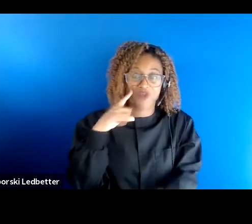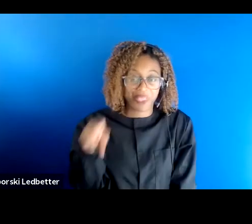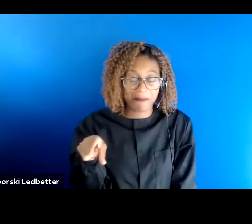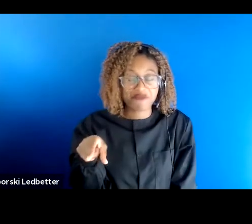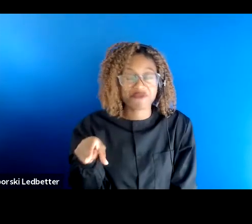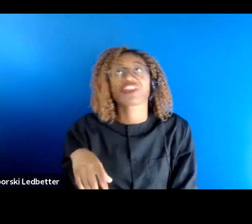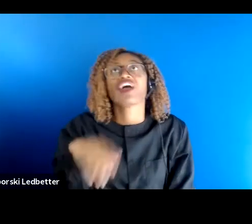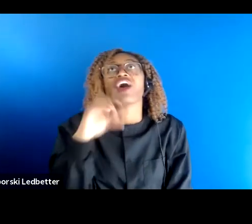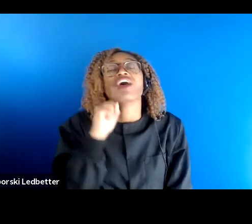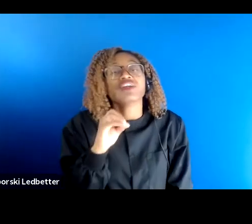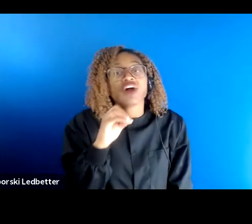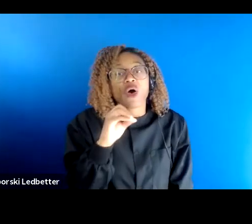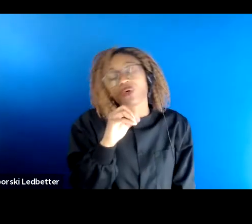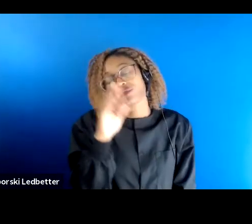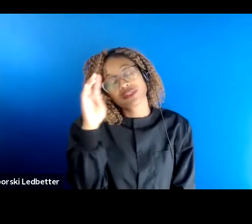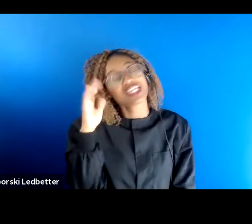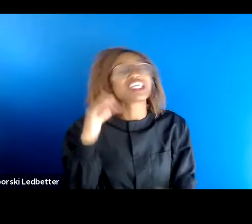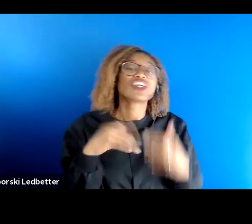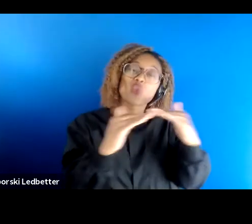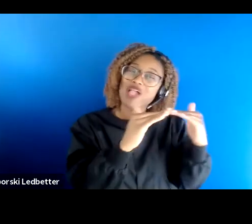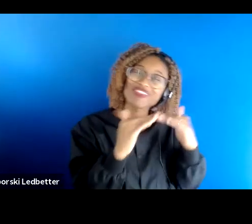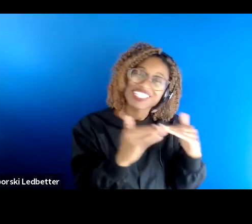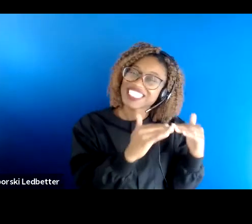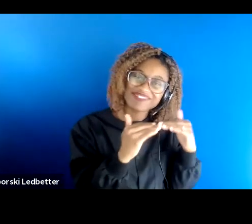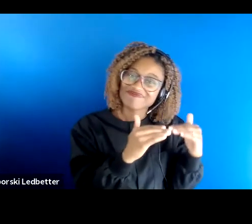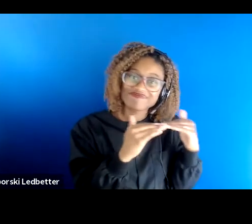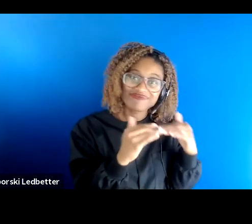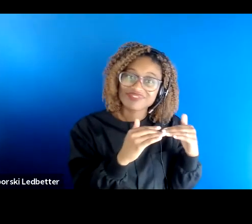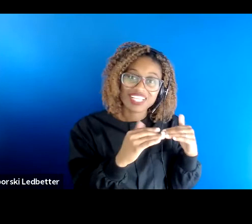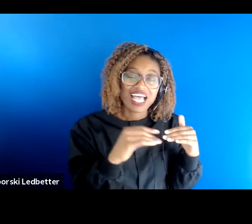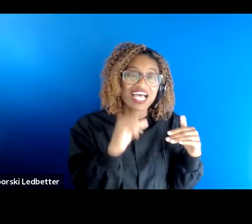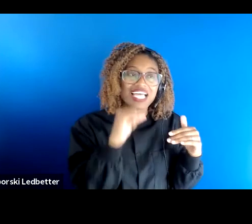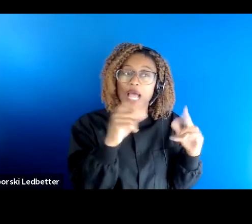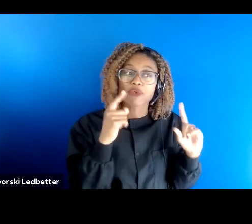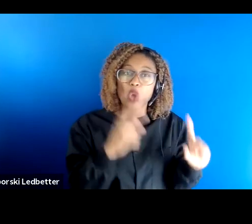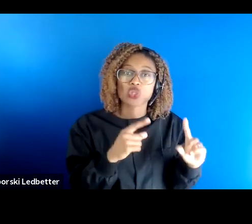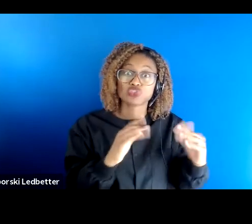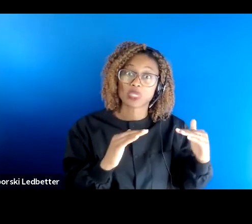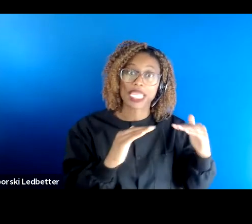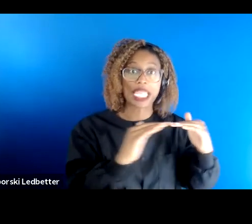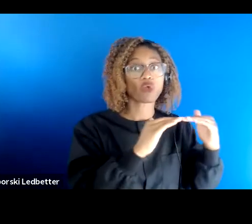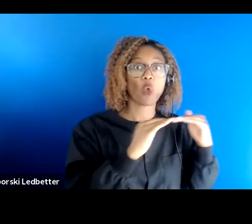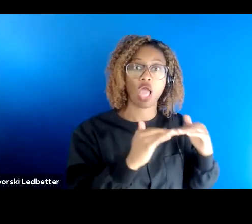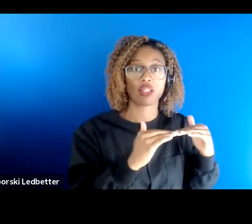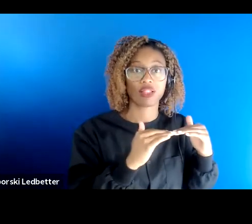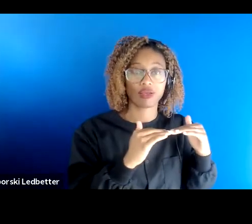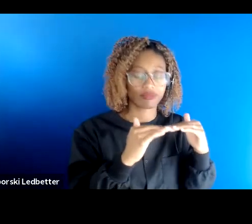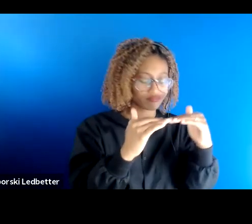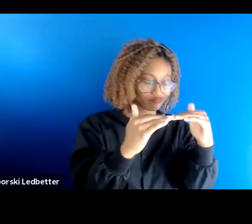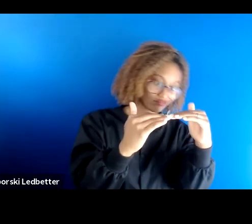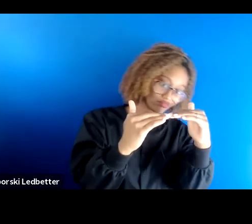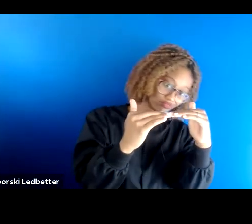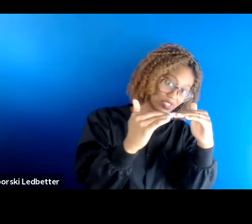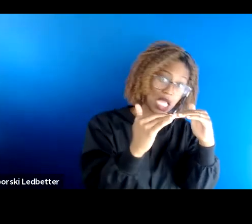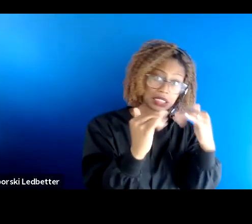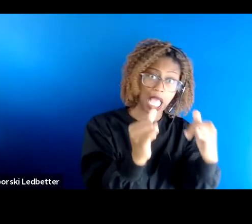equality as we understand it was never really about being equal. Equity is also